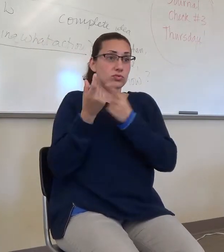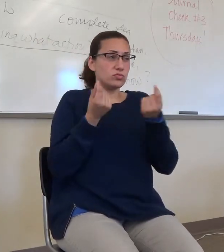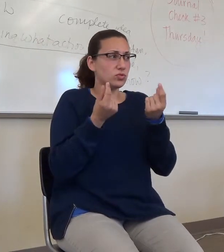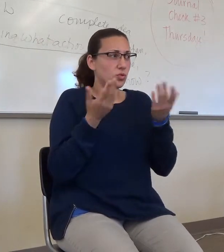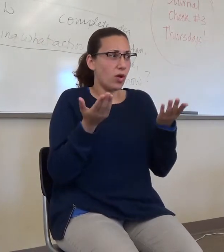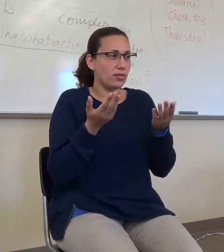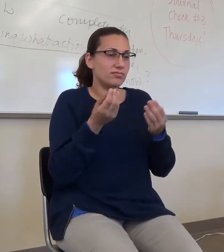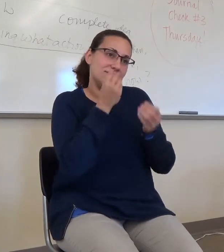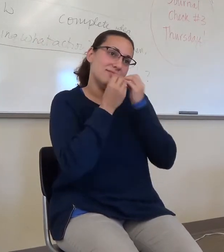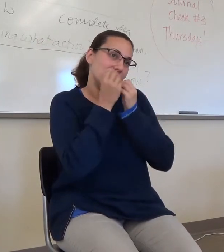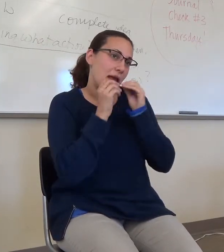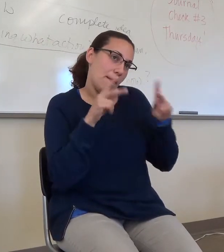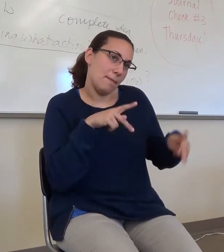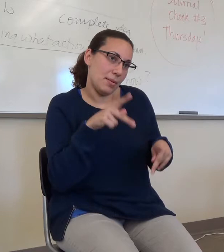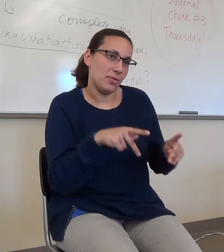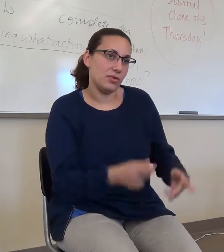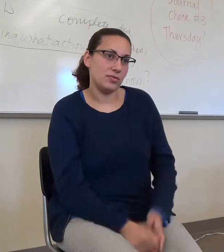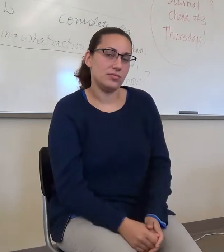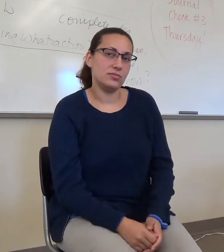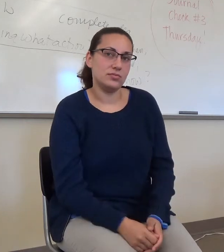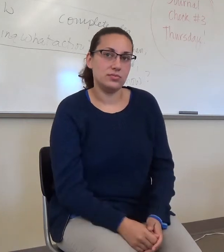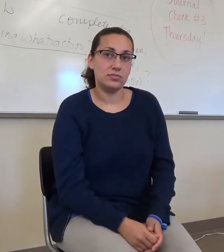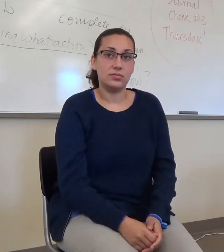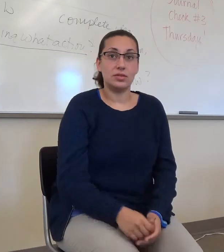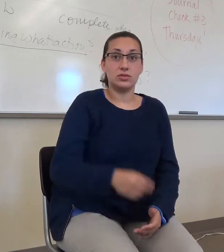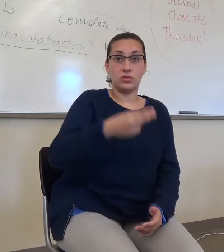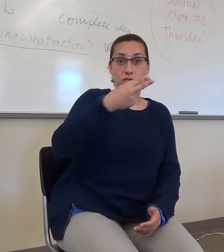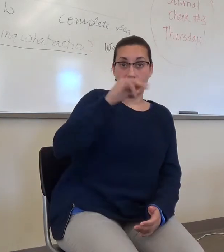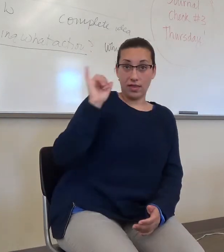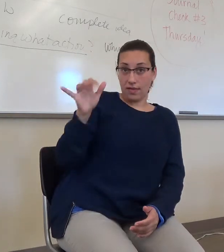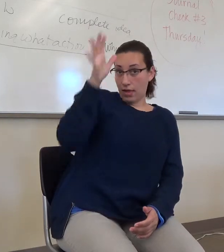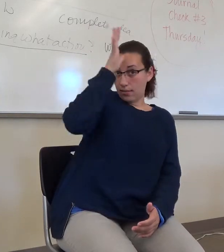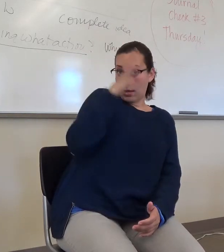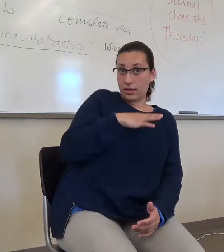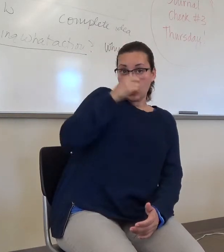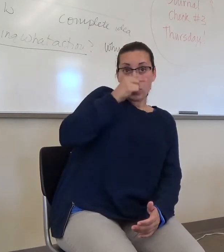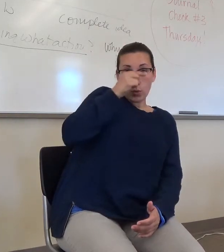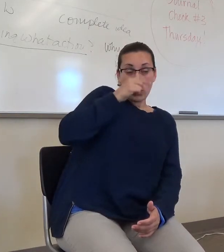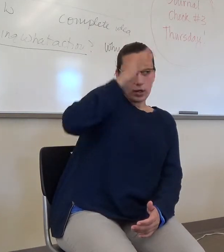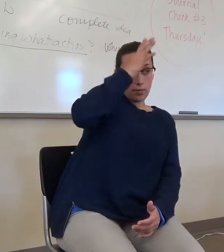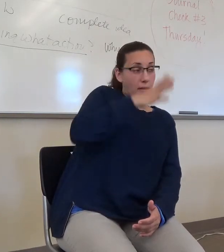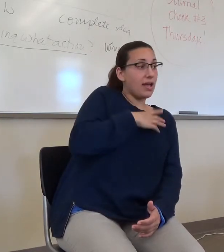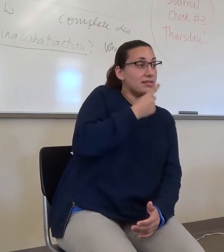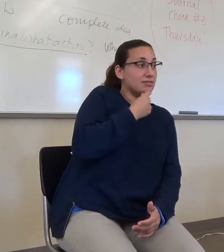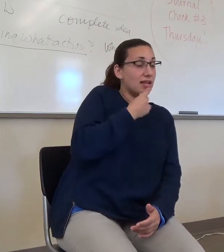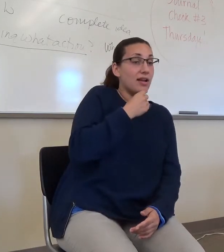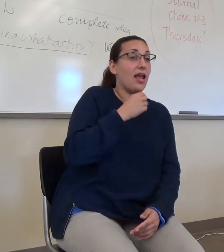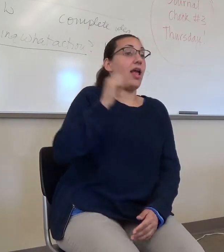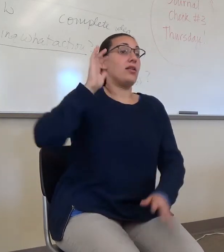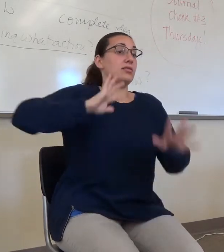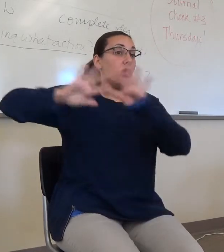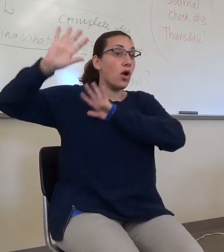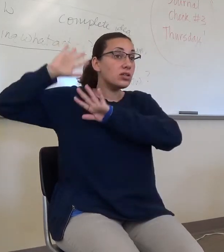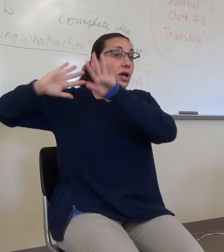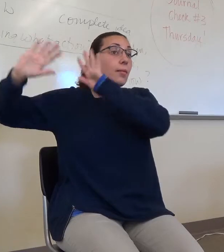Yeah, Herodotus says that ancient cultures practiced cannibalism,